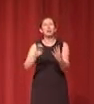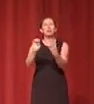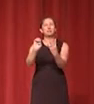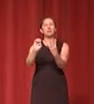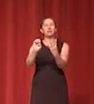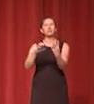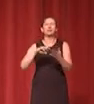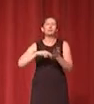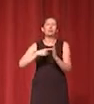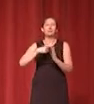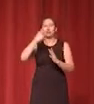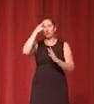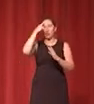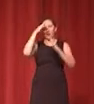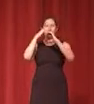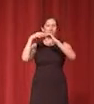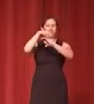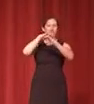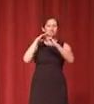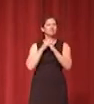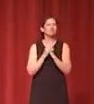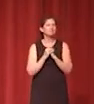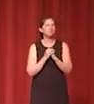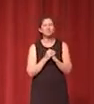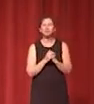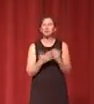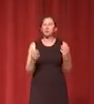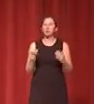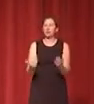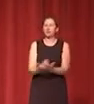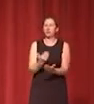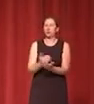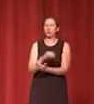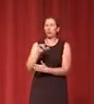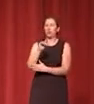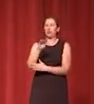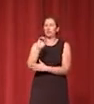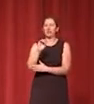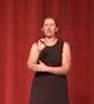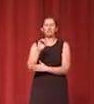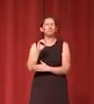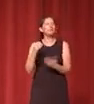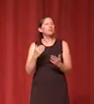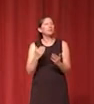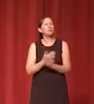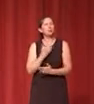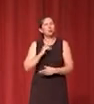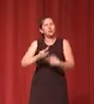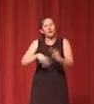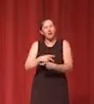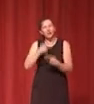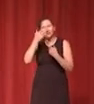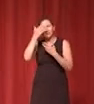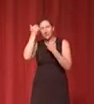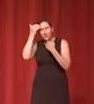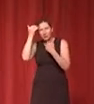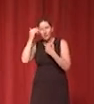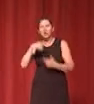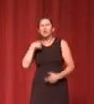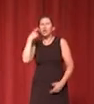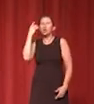disease. So it's just a lot of, but anyway, late. So it's a new kind of change. And that looks a lot like Alzheimer's disease in the